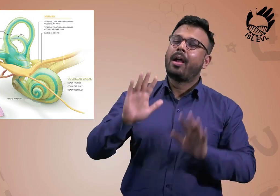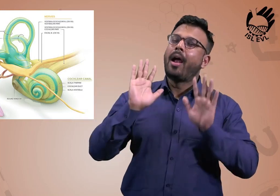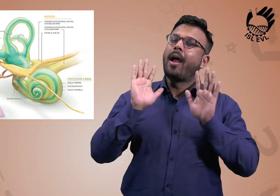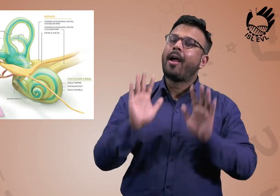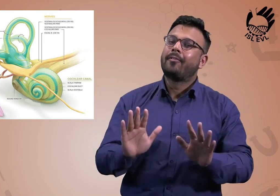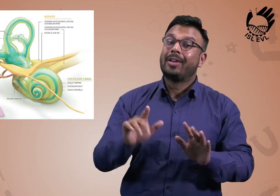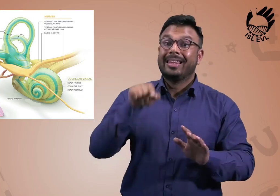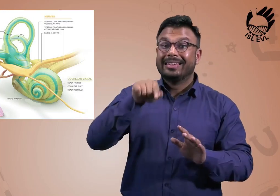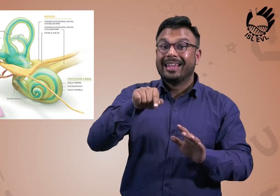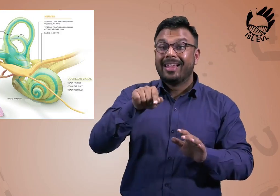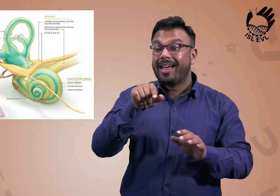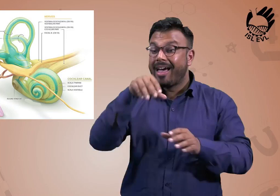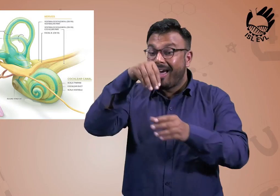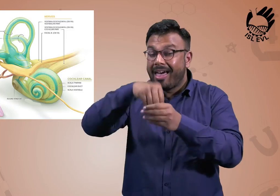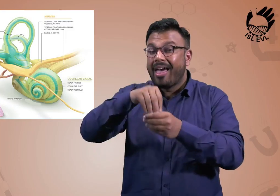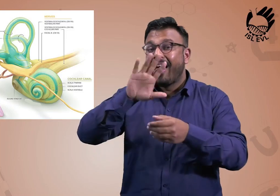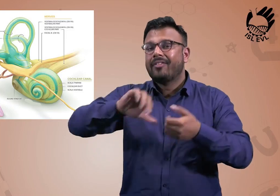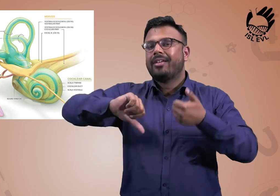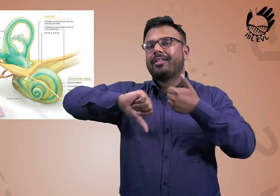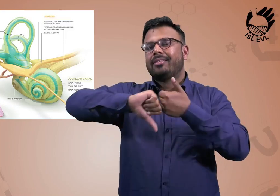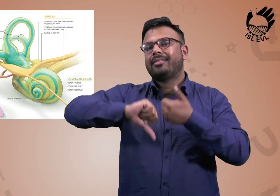leading to profound hearing loss.